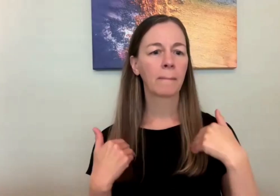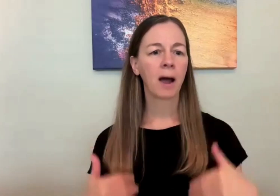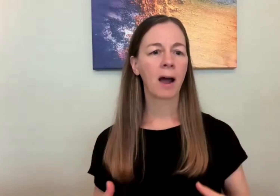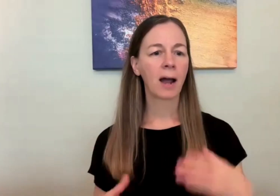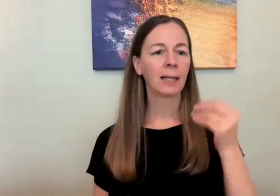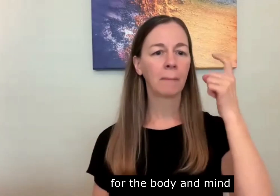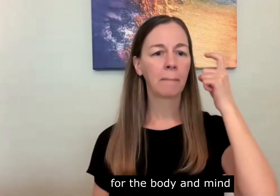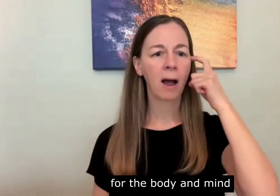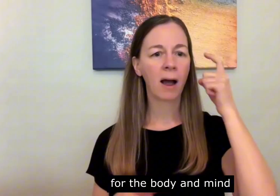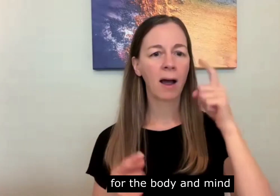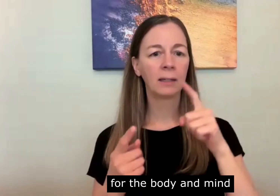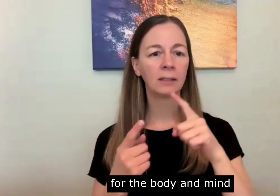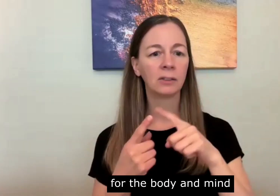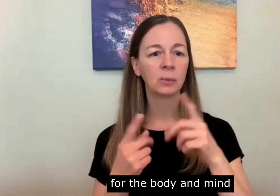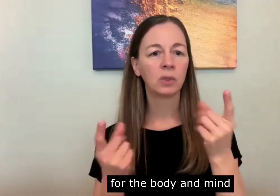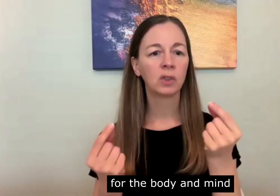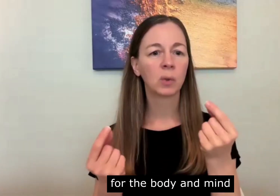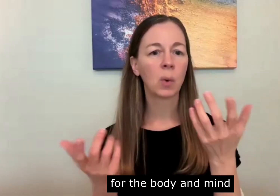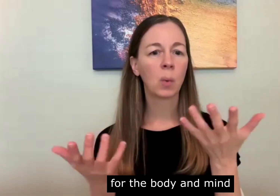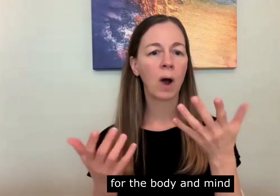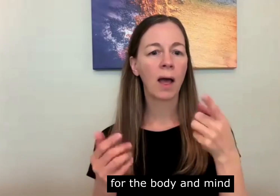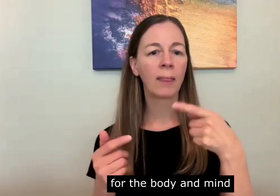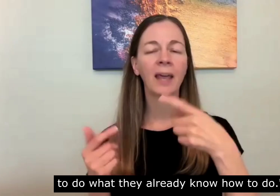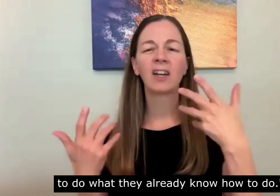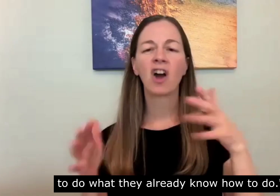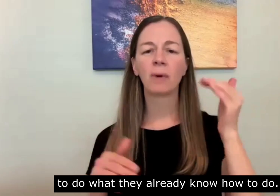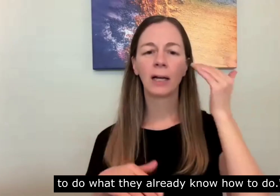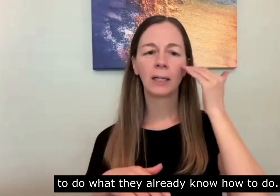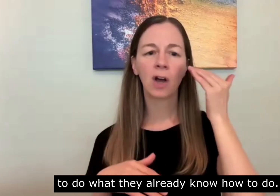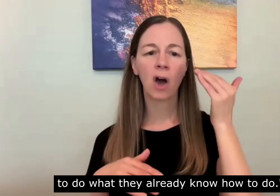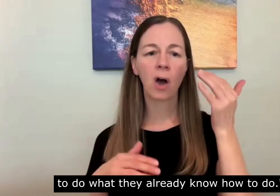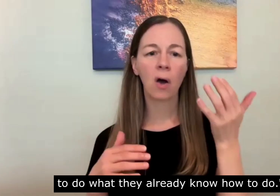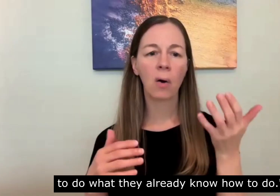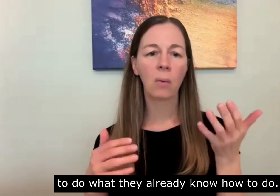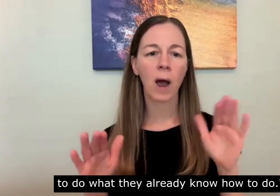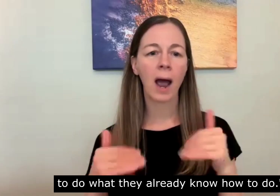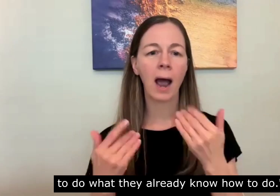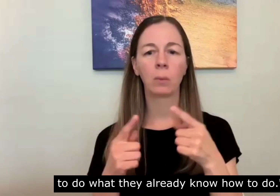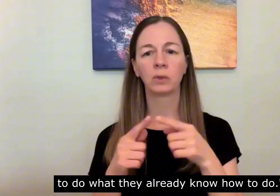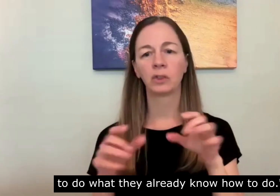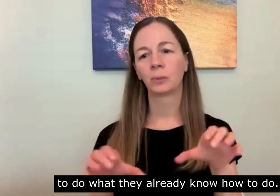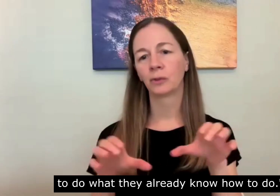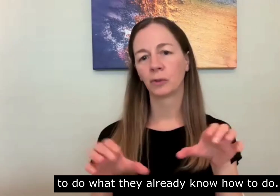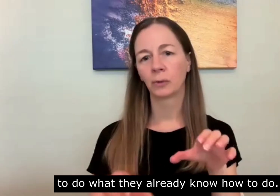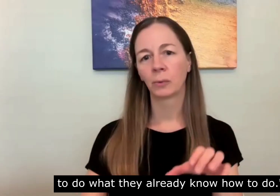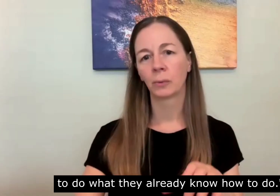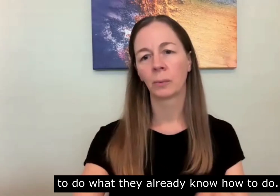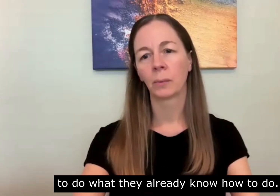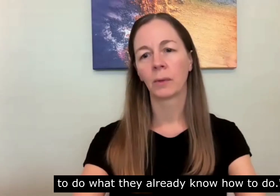the body and mind to do what they already know how to do.